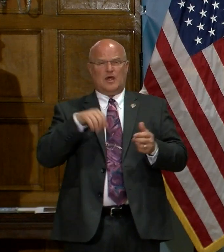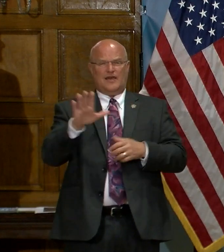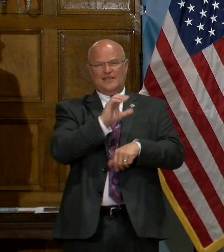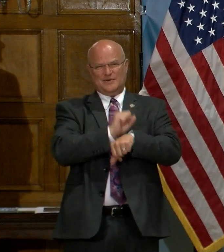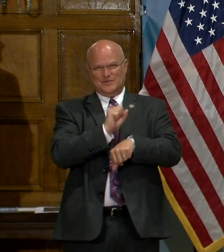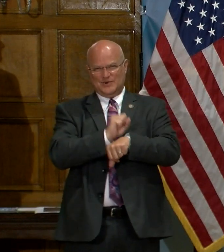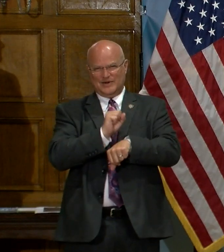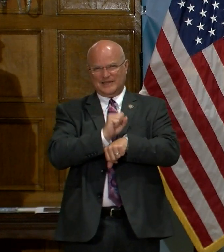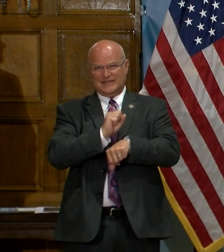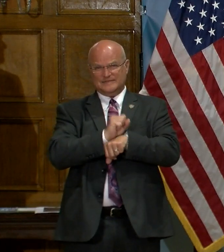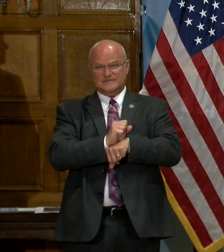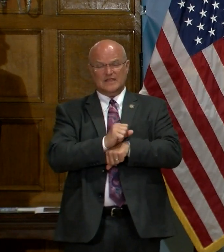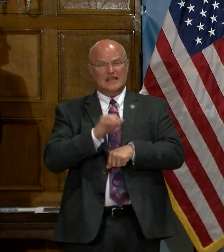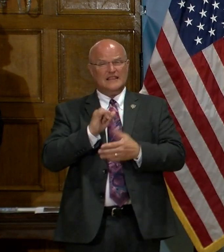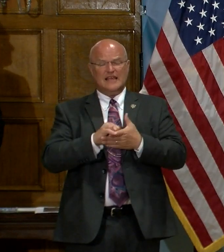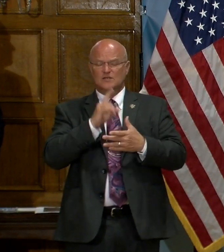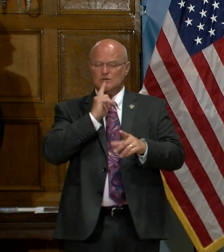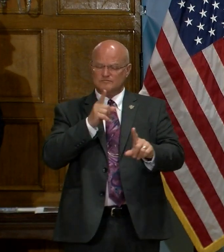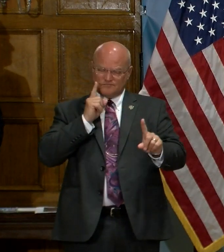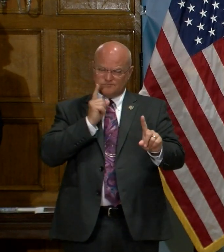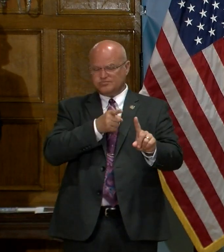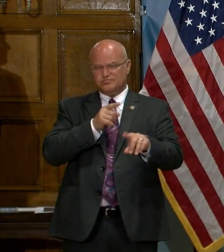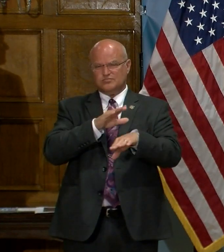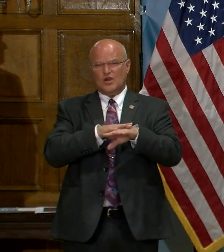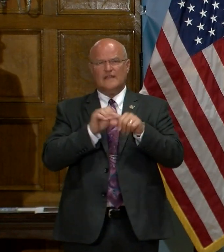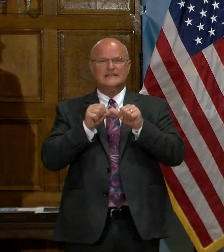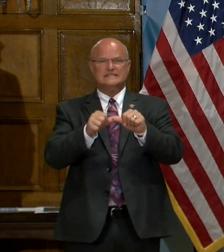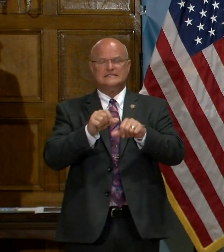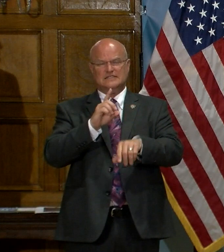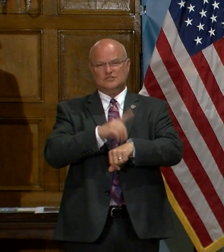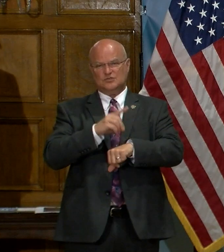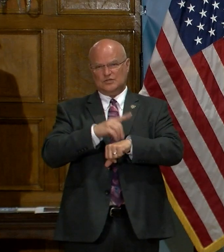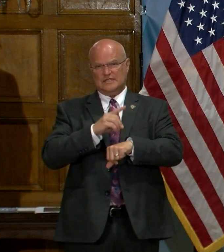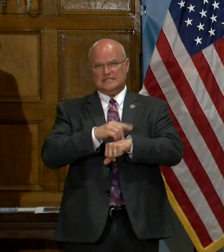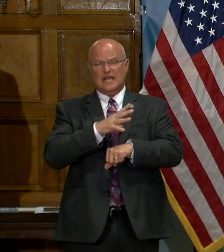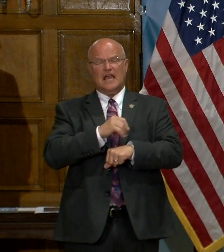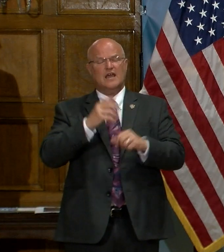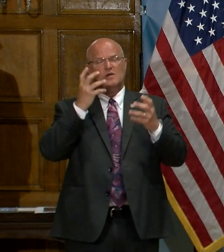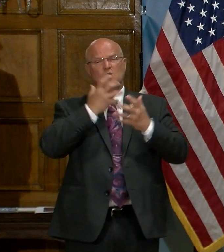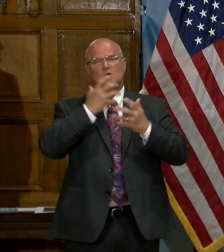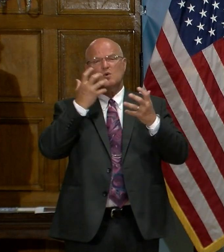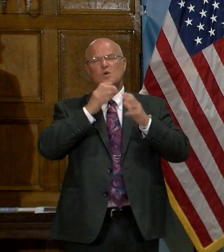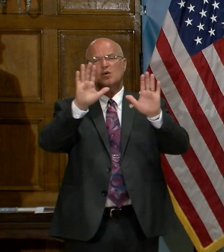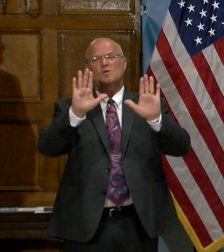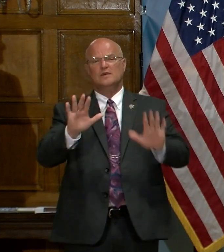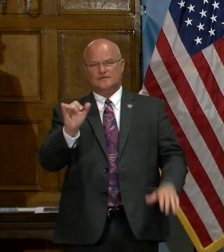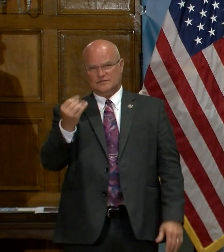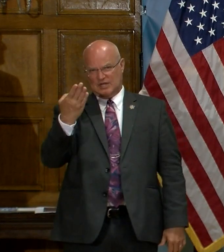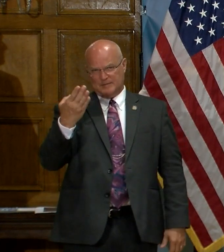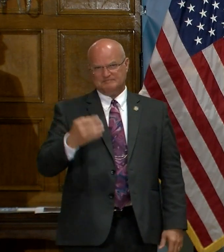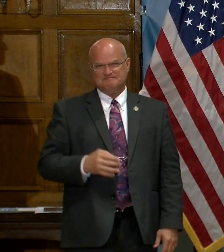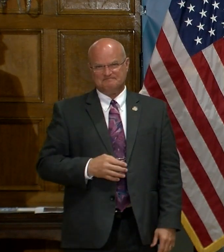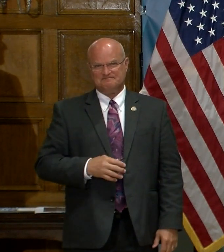work, which has been on top of their existing duties, and they've done just a really great job.